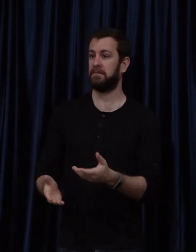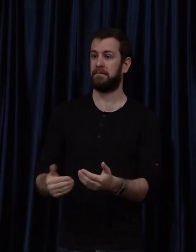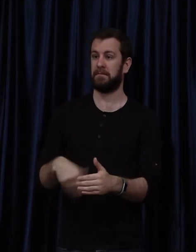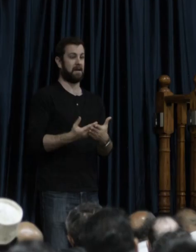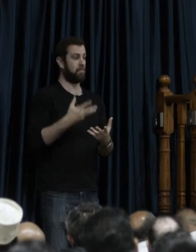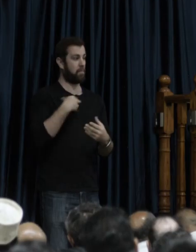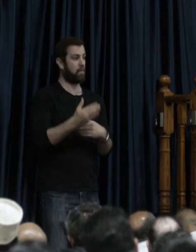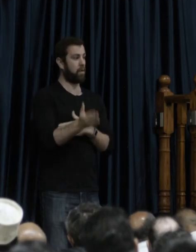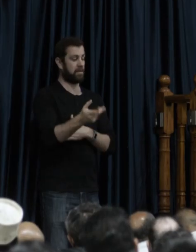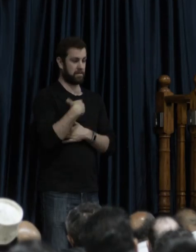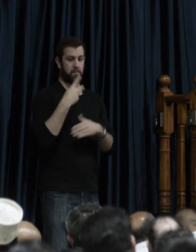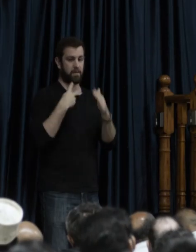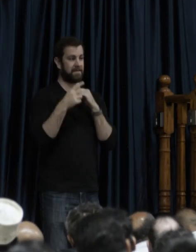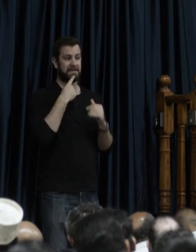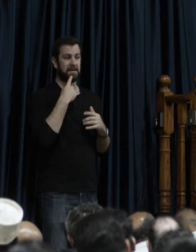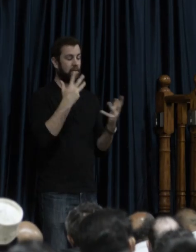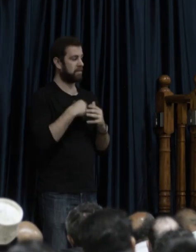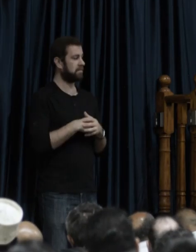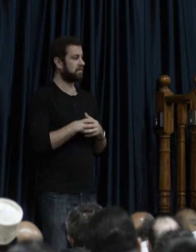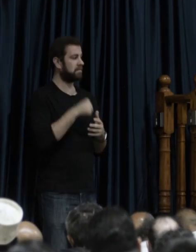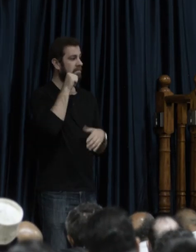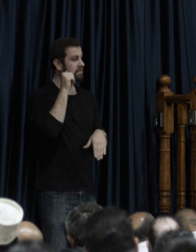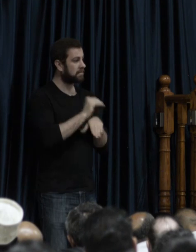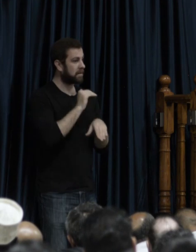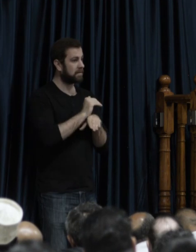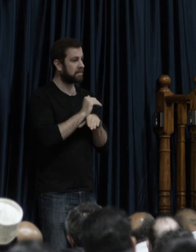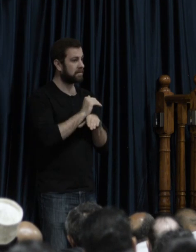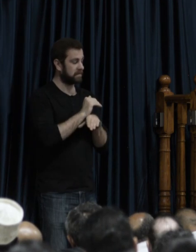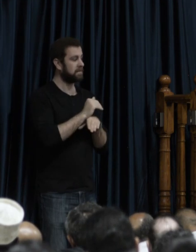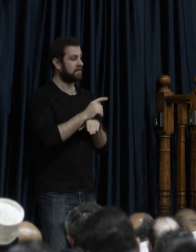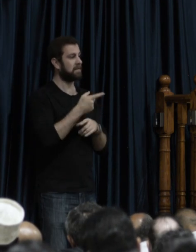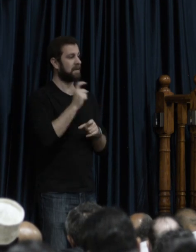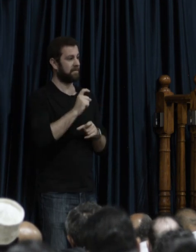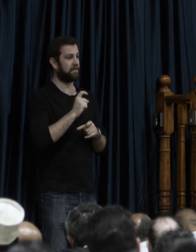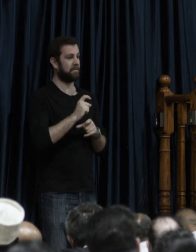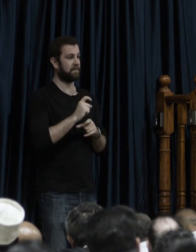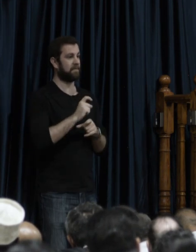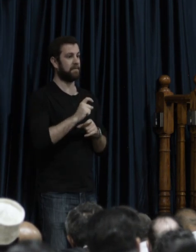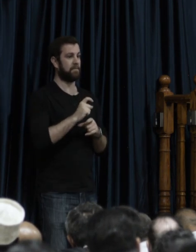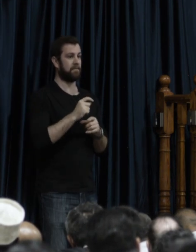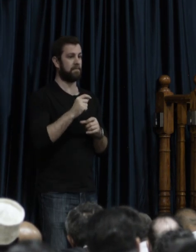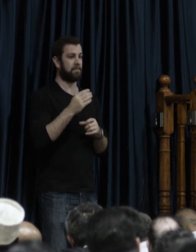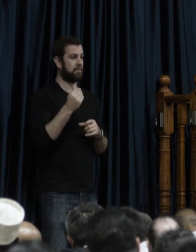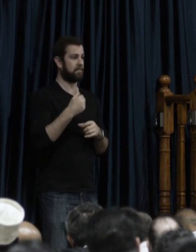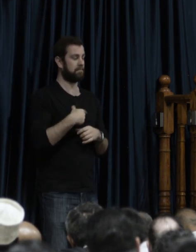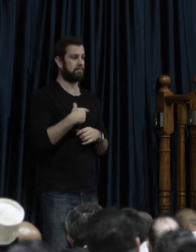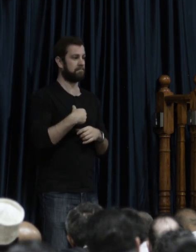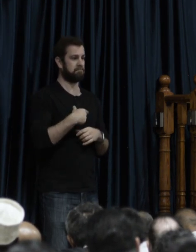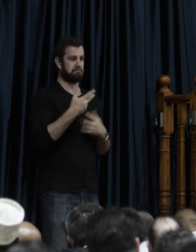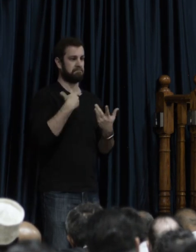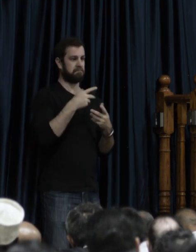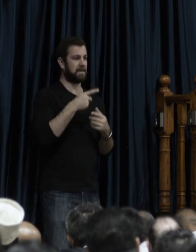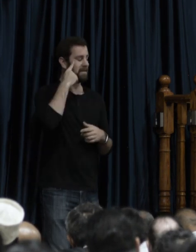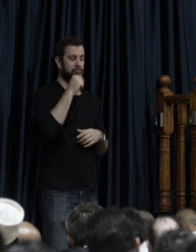Man al-mutasaddiq al-bariha? Last night someone gave charity, please make yourself known. So he didn't think that was him. The